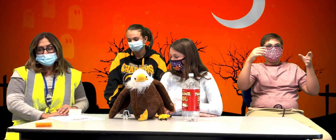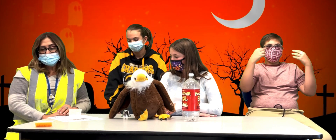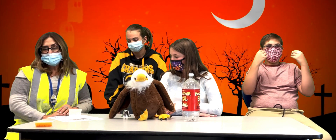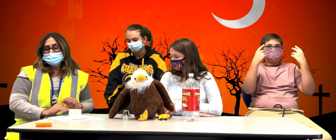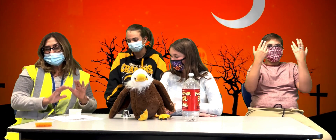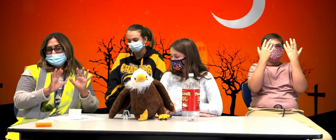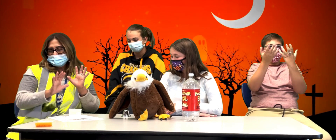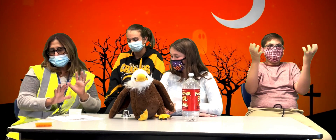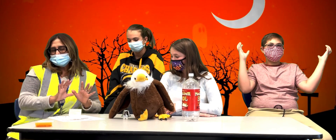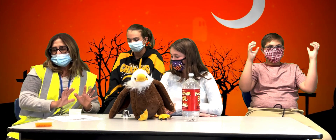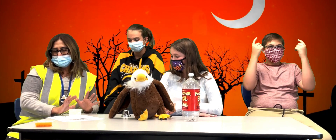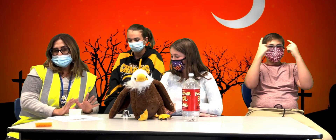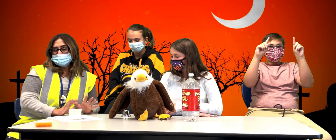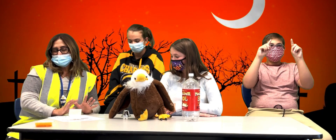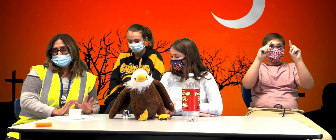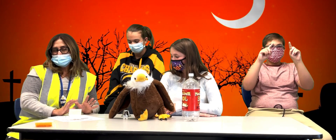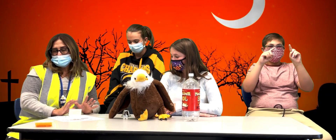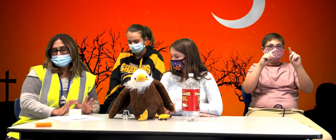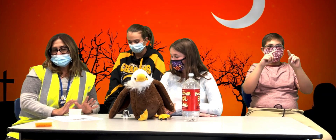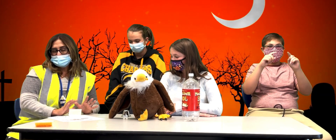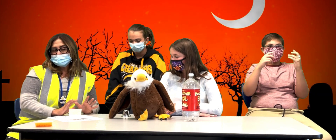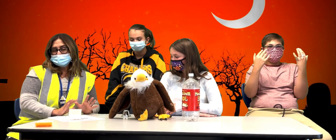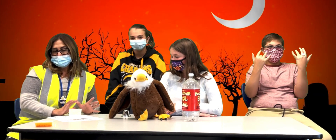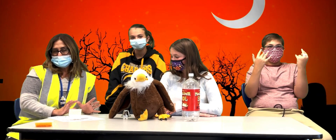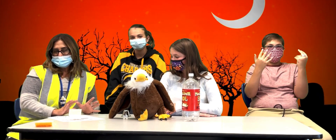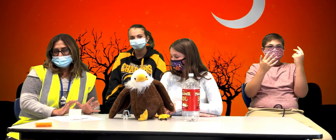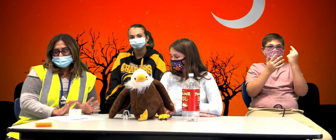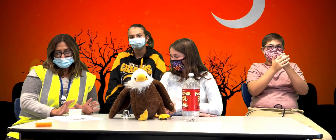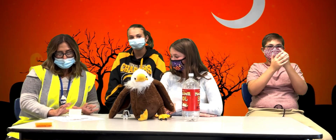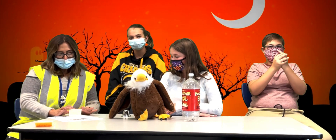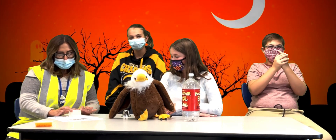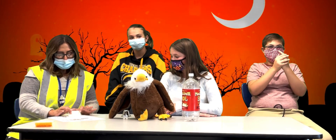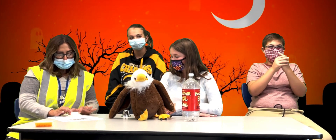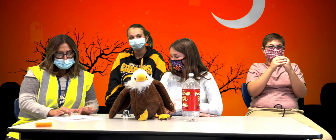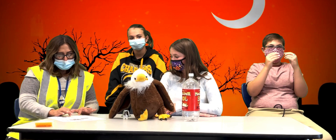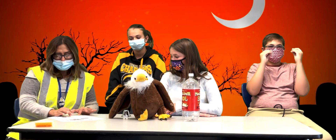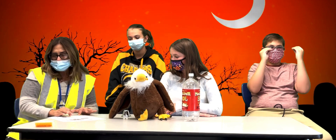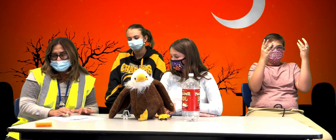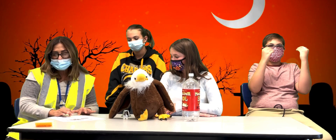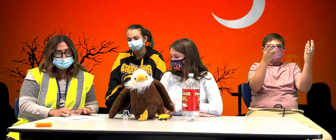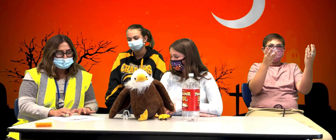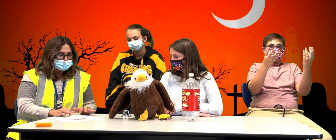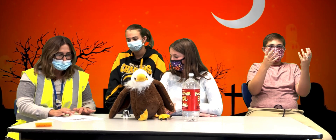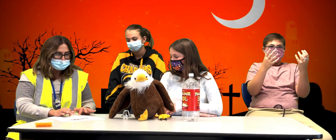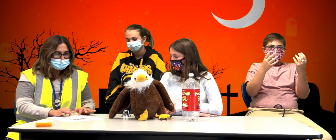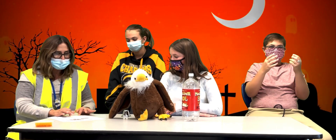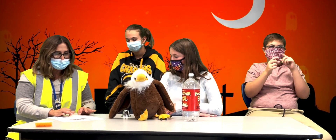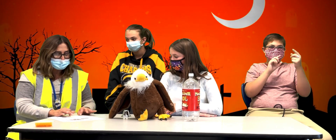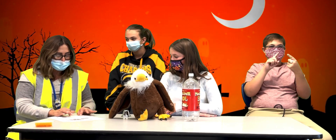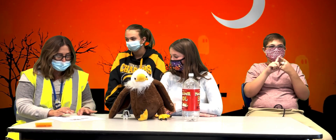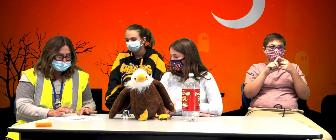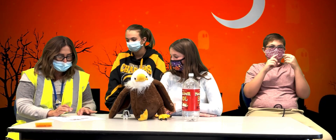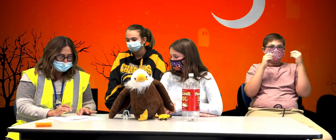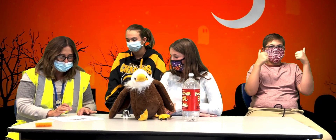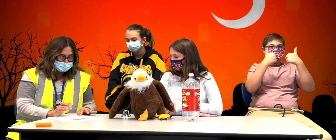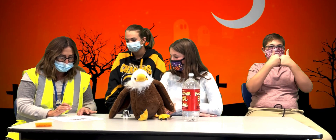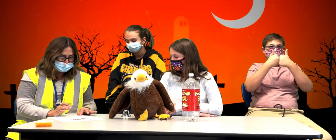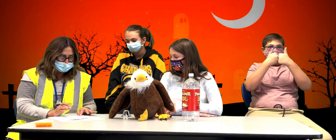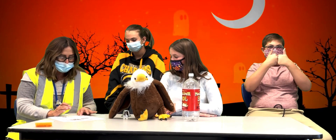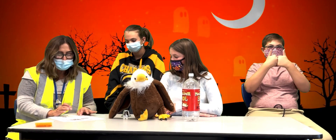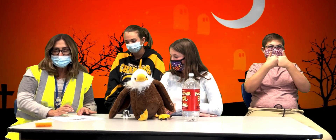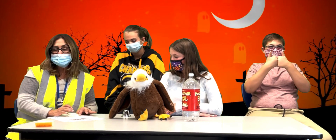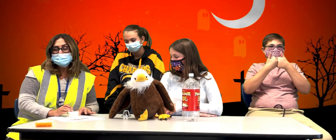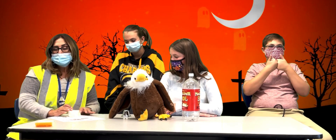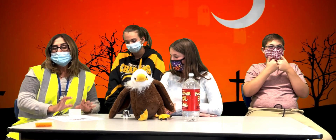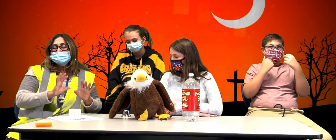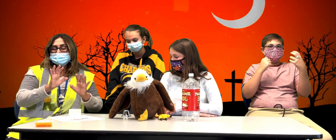lot of announcements, so I'm going to wait to talk about the data and talk about the challenge that I want to give to all